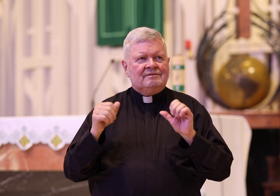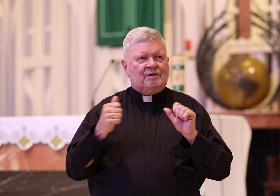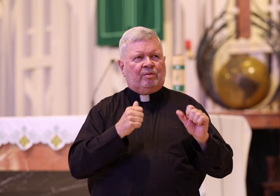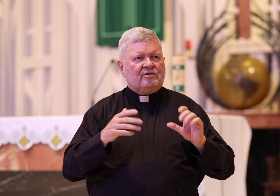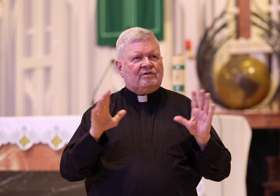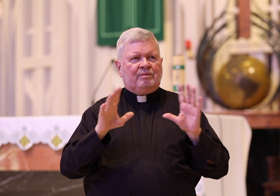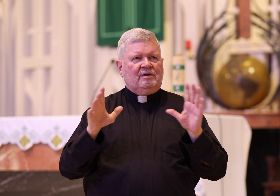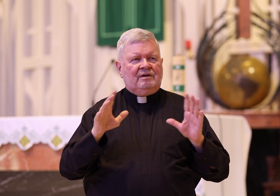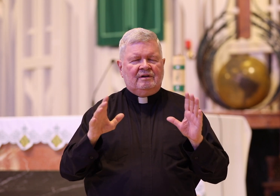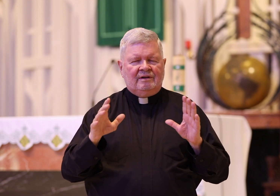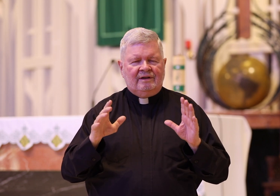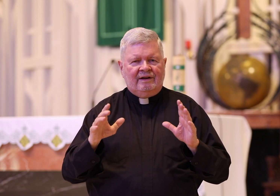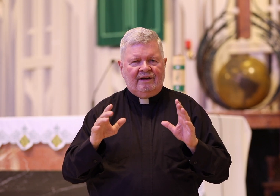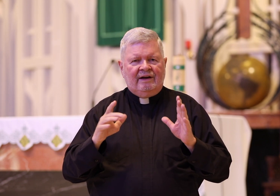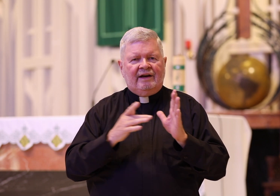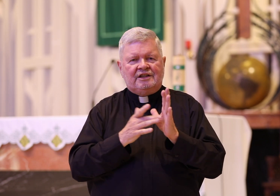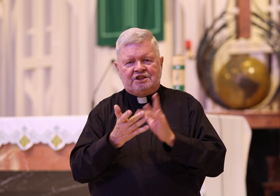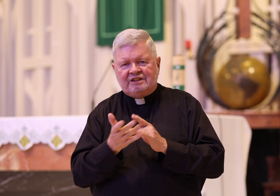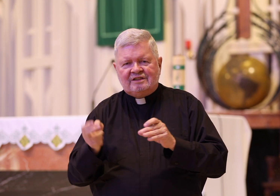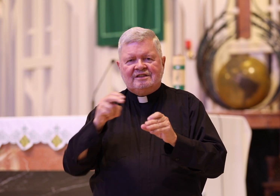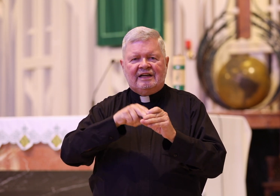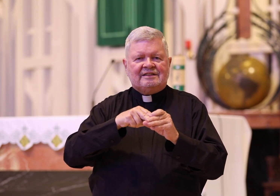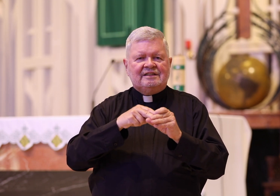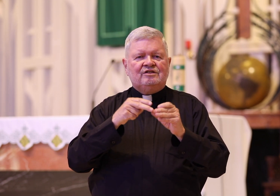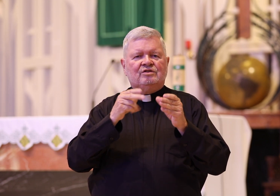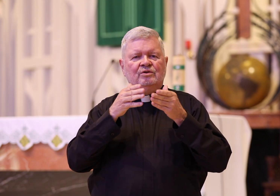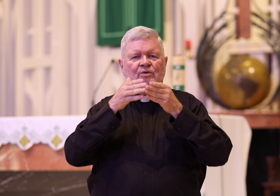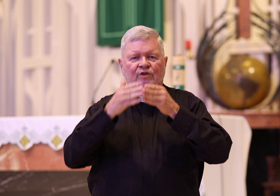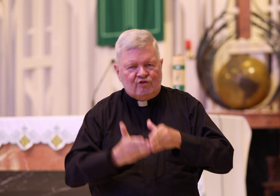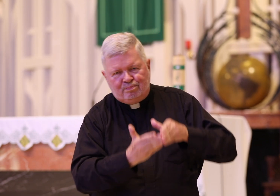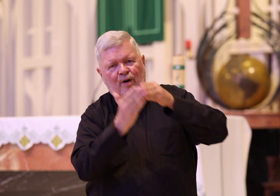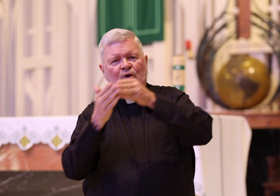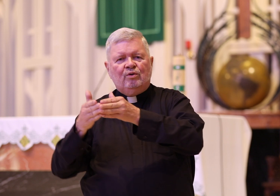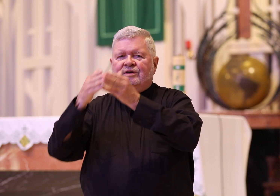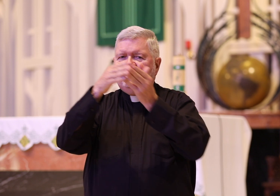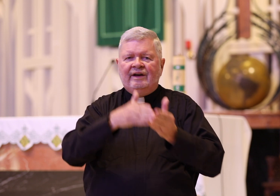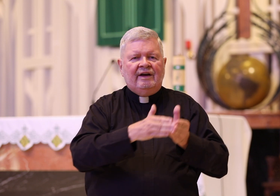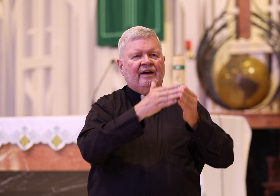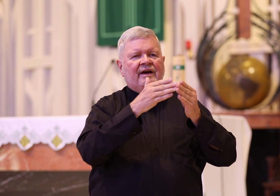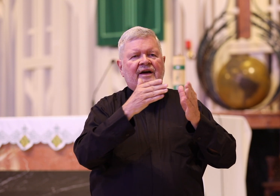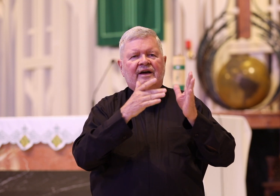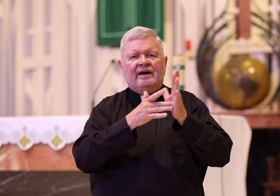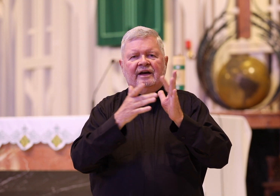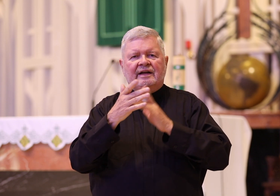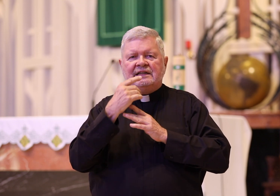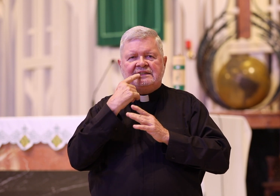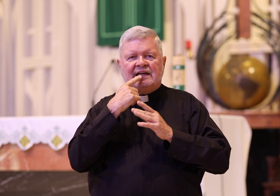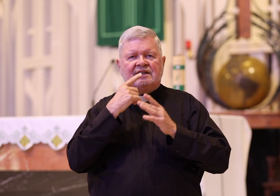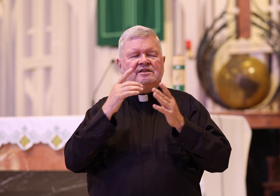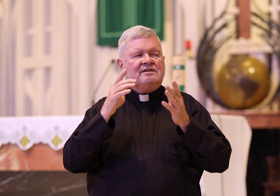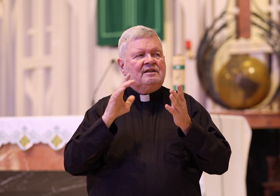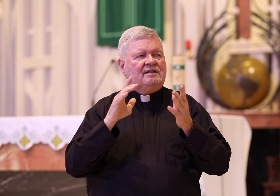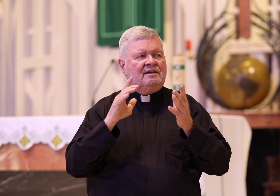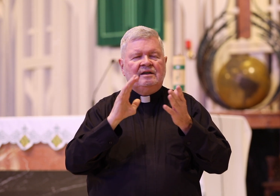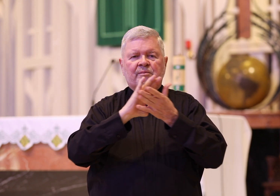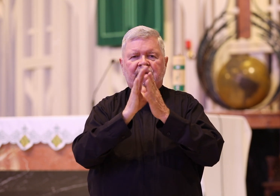The apostles say, what? And Jesus gets into this boat, and he says,